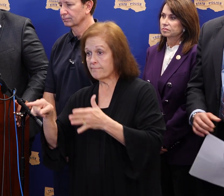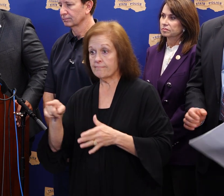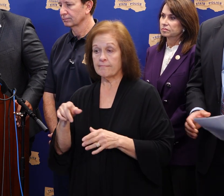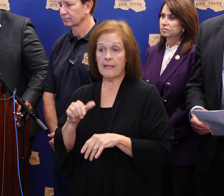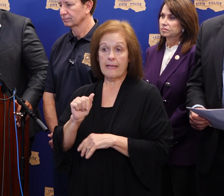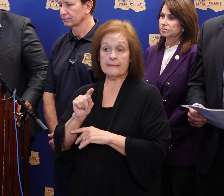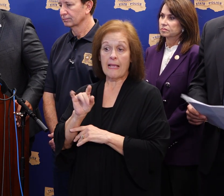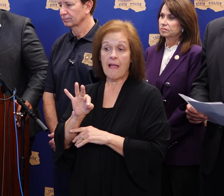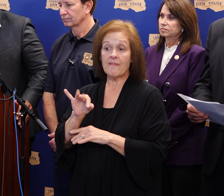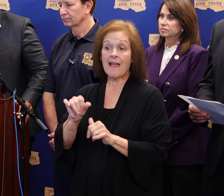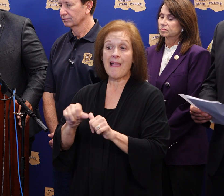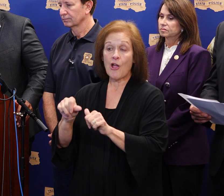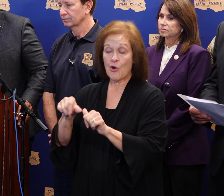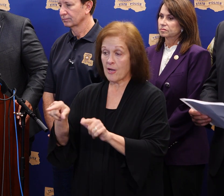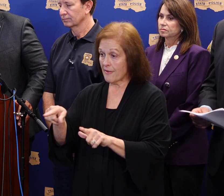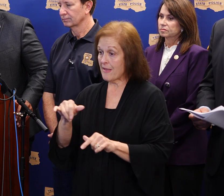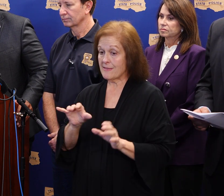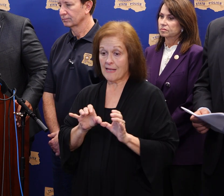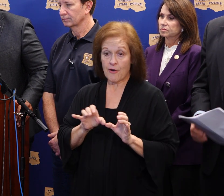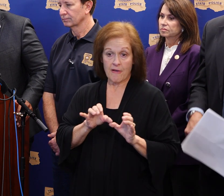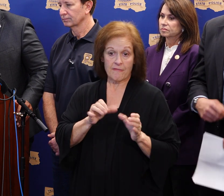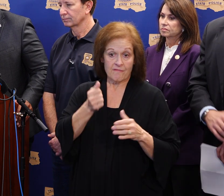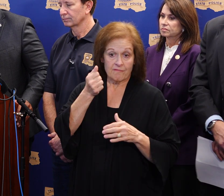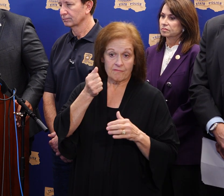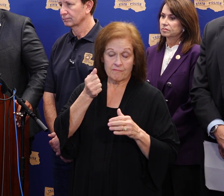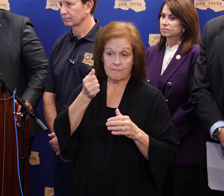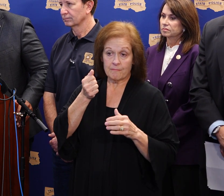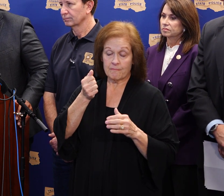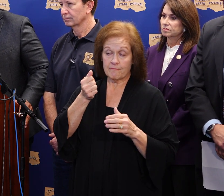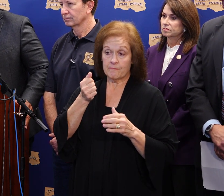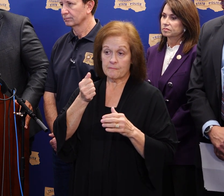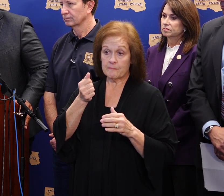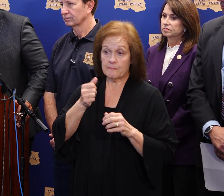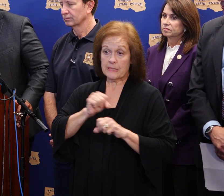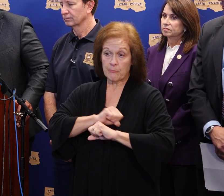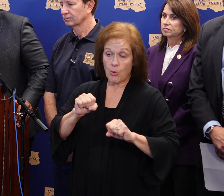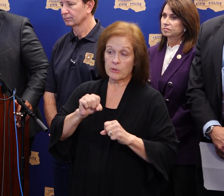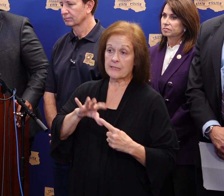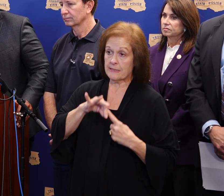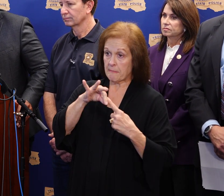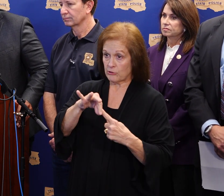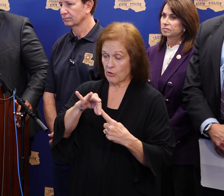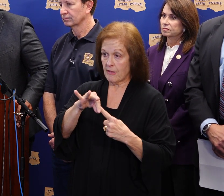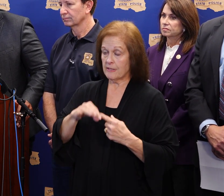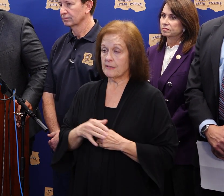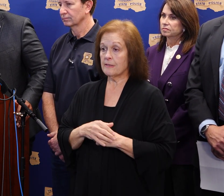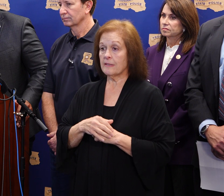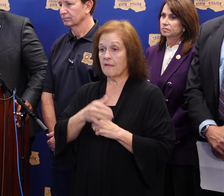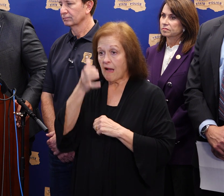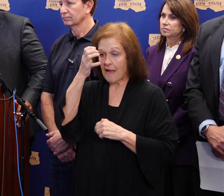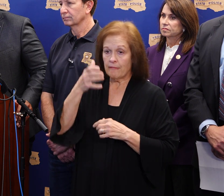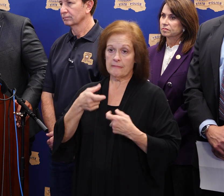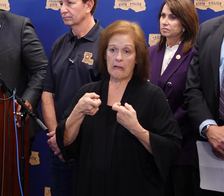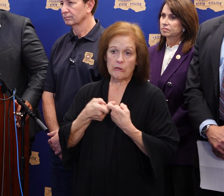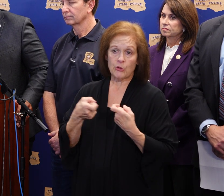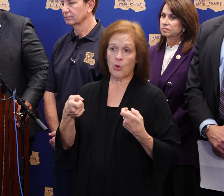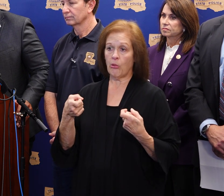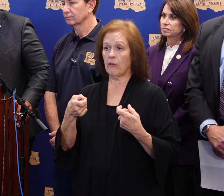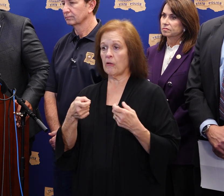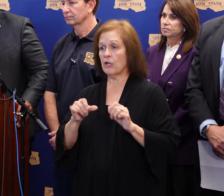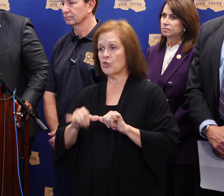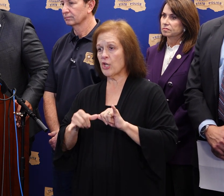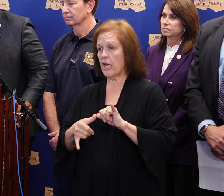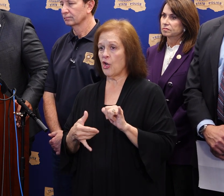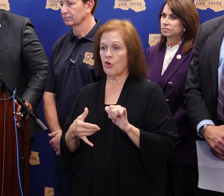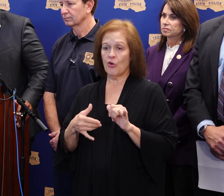ATF is a team of certified fire investigators, certified explosive specialists, fire engineers, electrical engineers. These folks